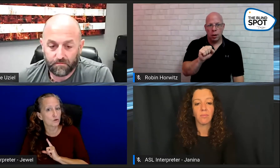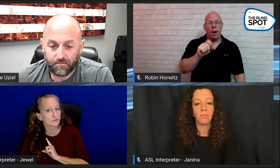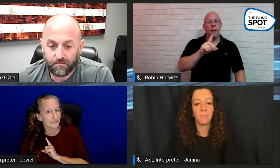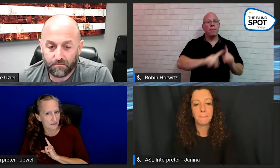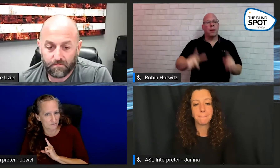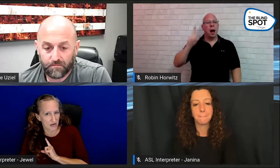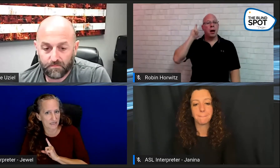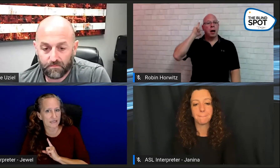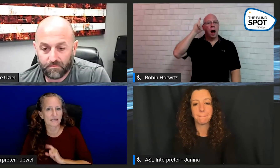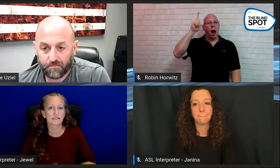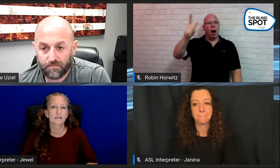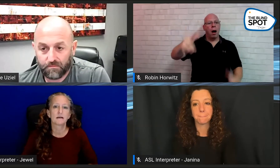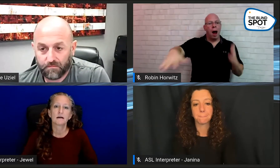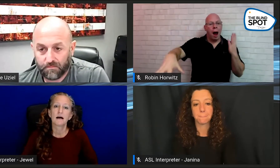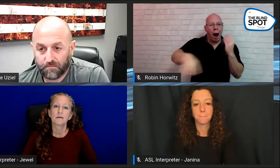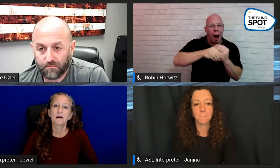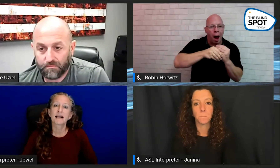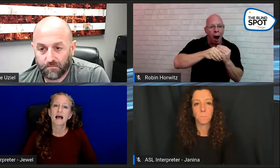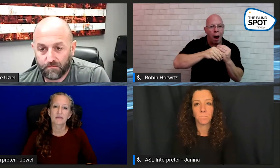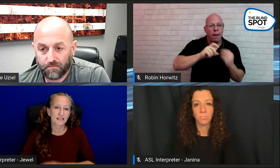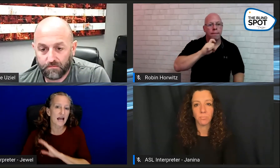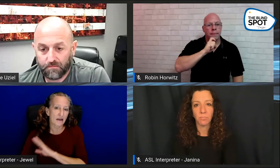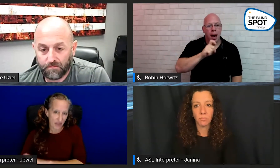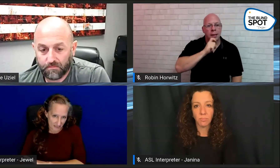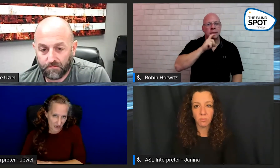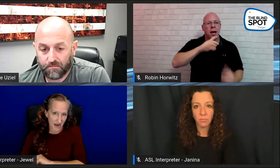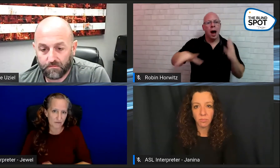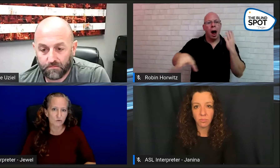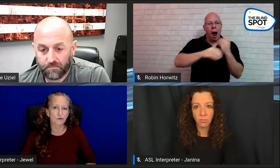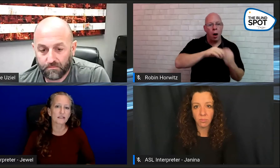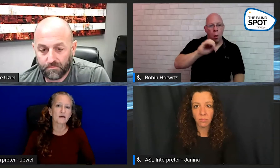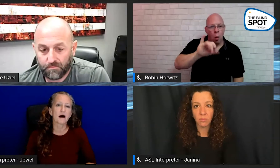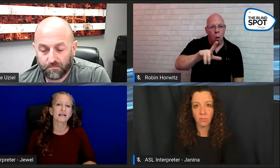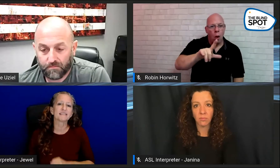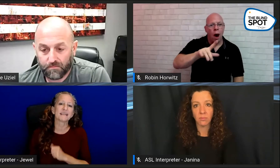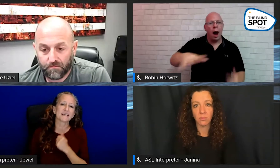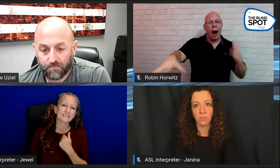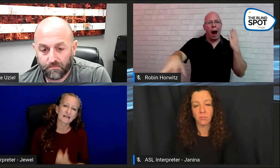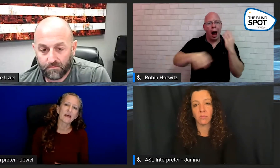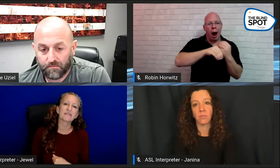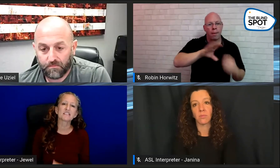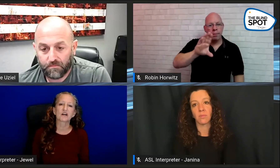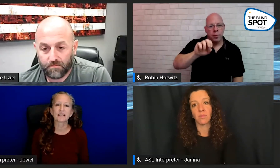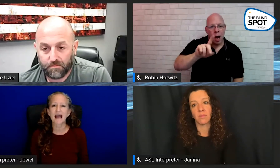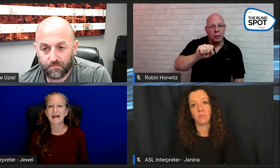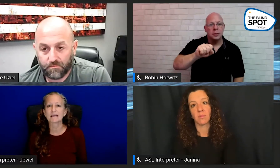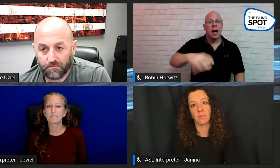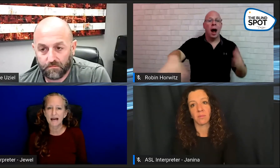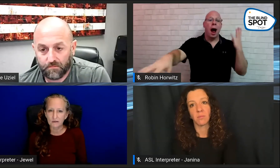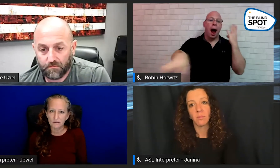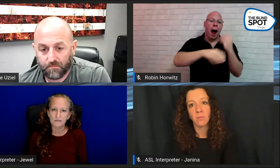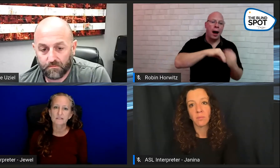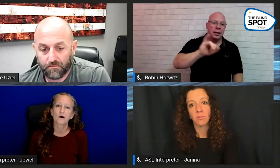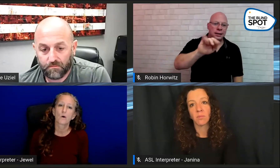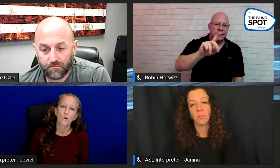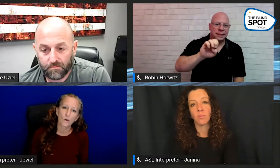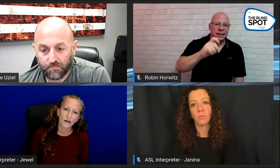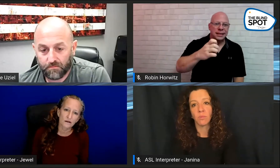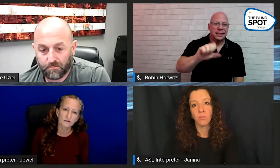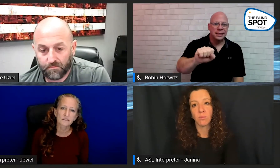commodities, only commodities. But at that time, it was only commodities. And then they started adding